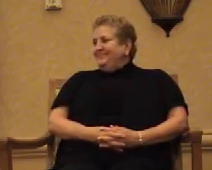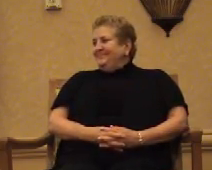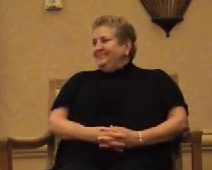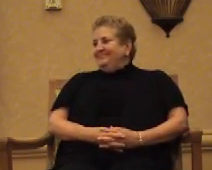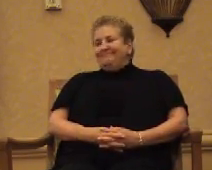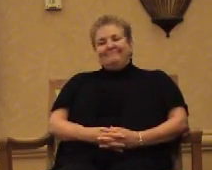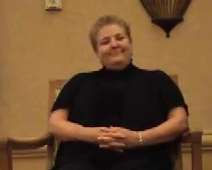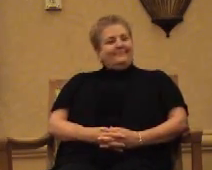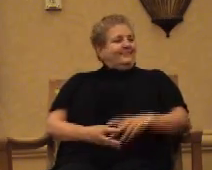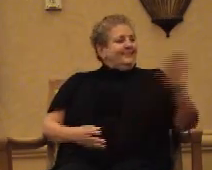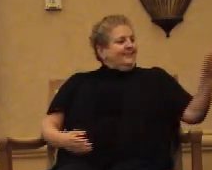Oh, man.